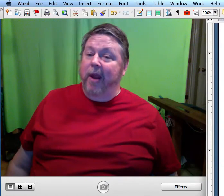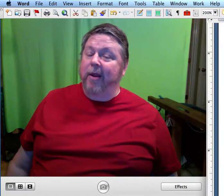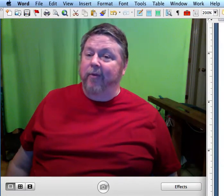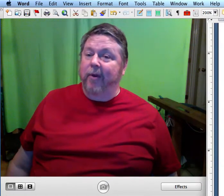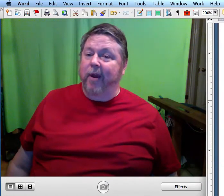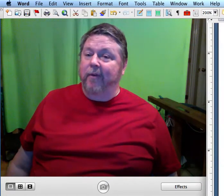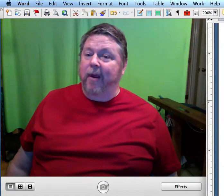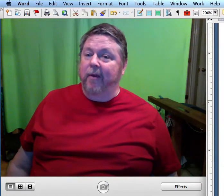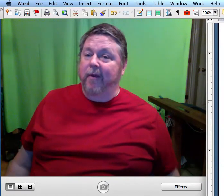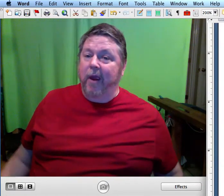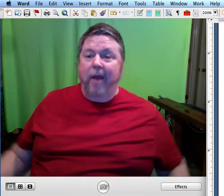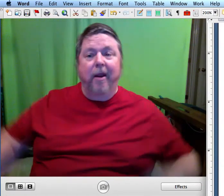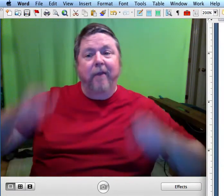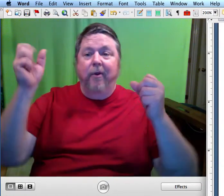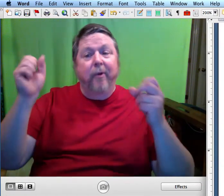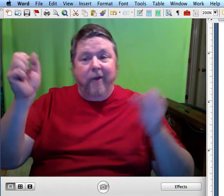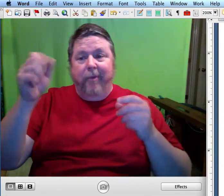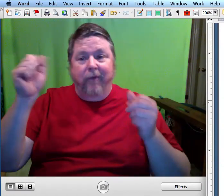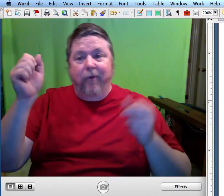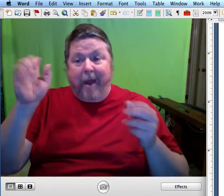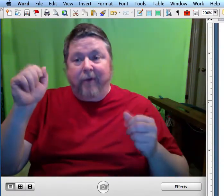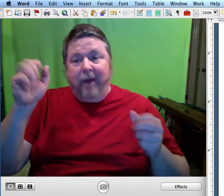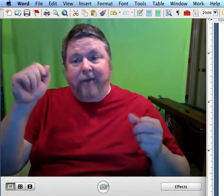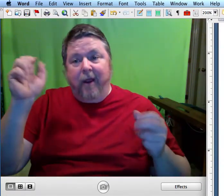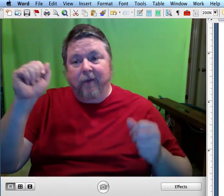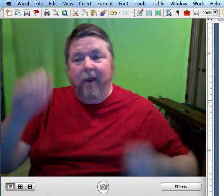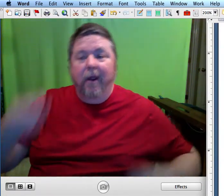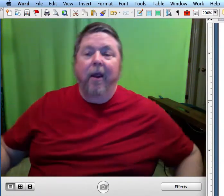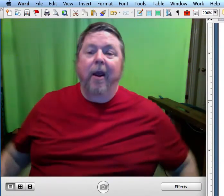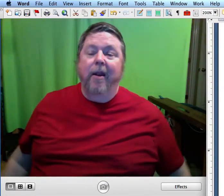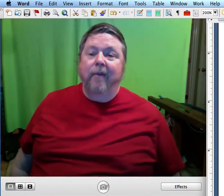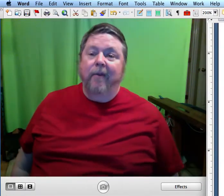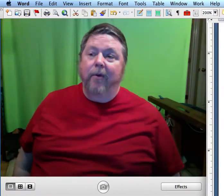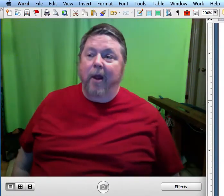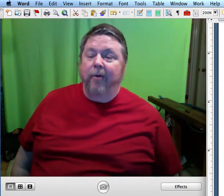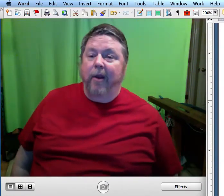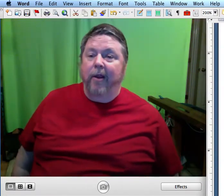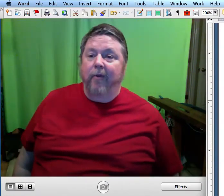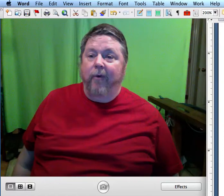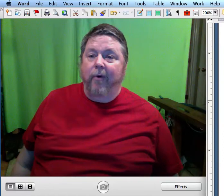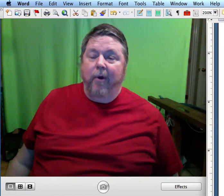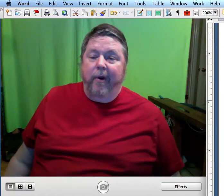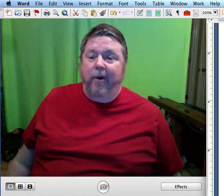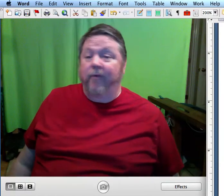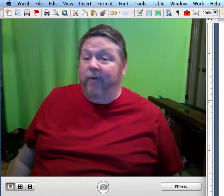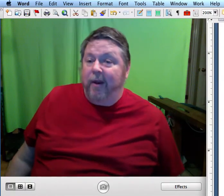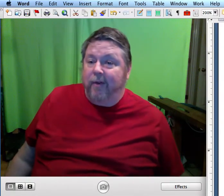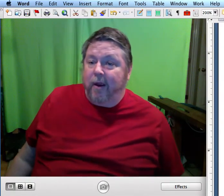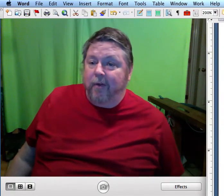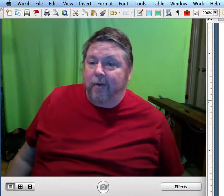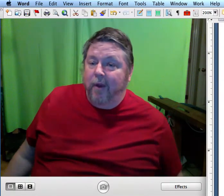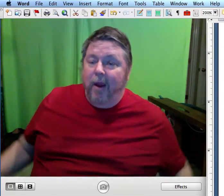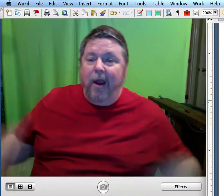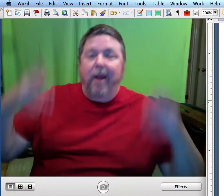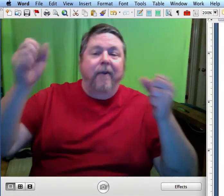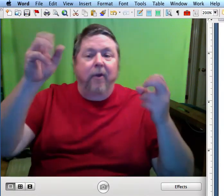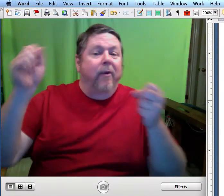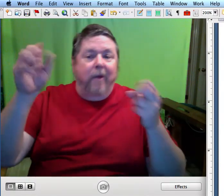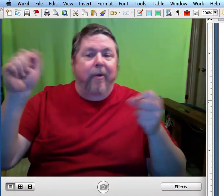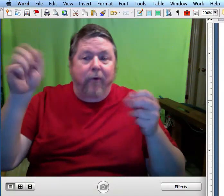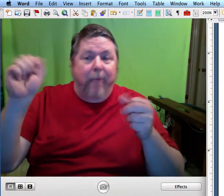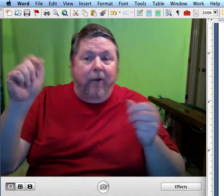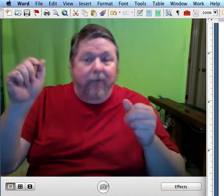doing anything for 10 seconds. And then I see you doing something for about 10 seconds. And then I see you not doing anything for, 15 seconds. And I see